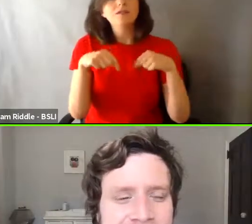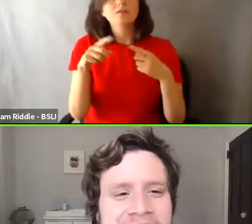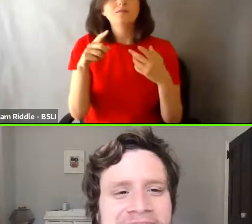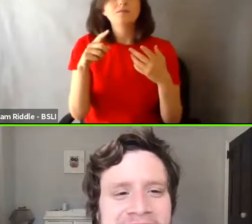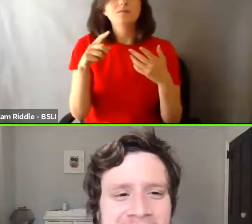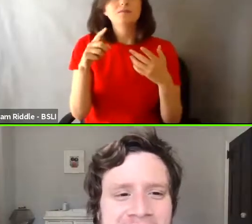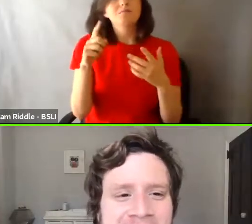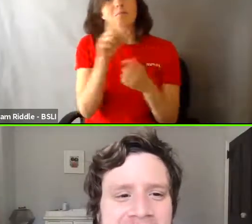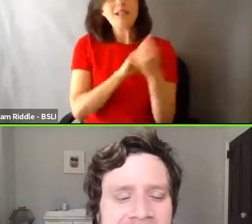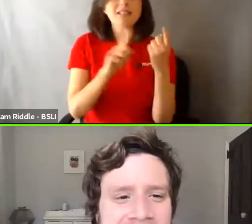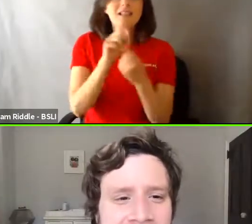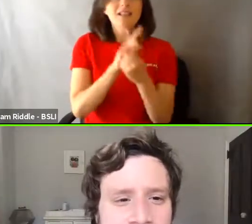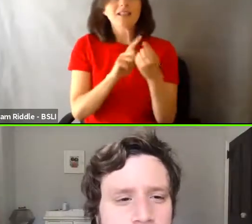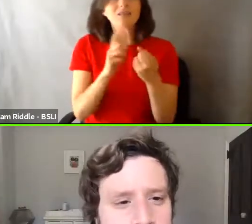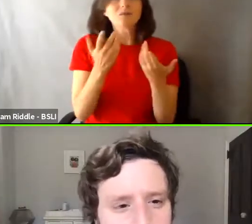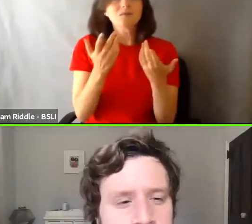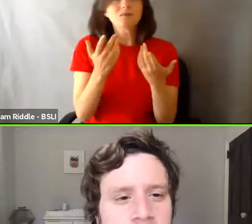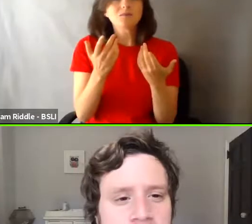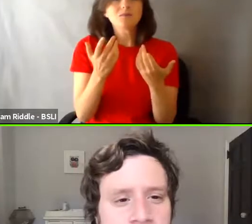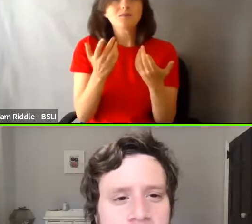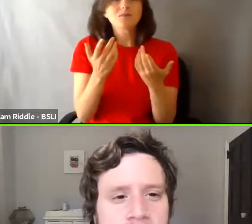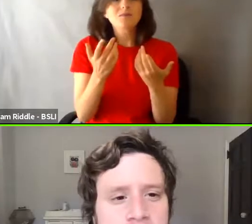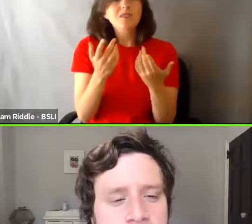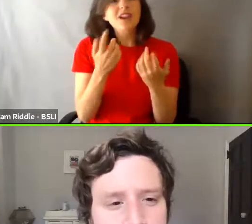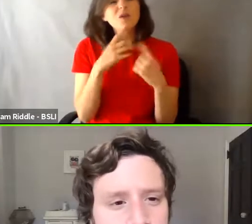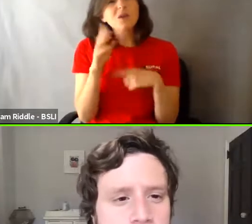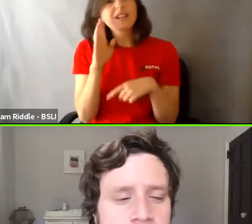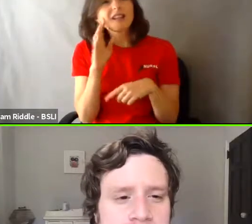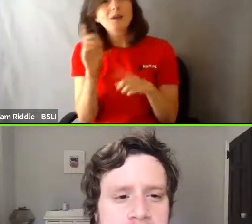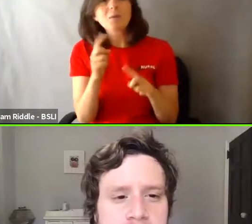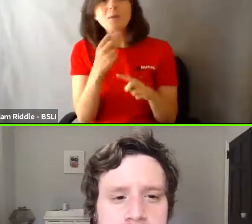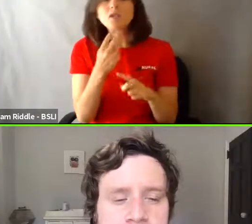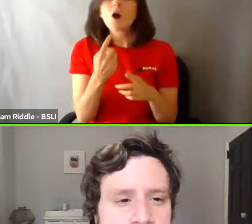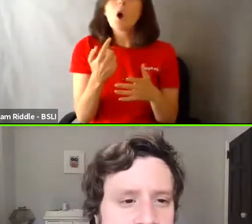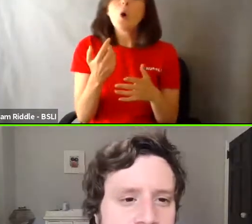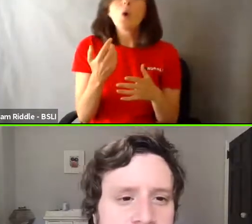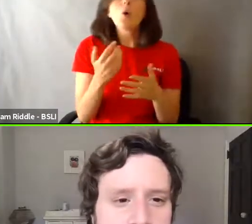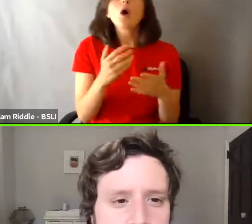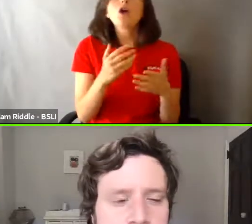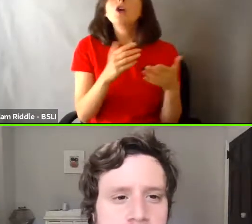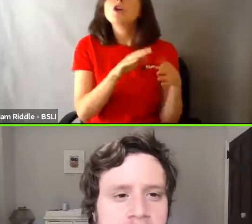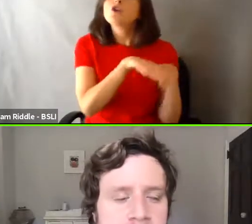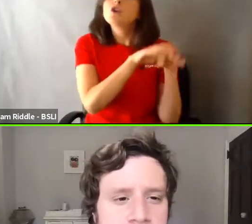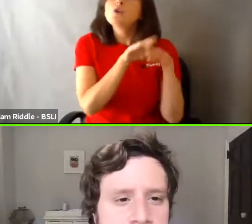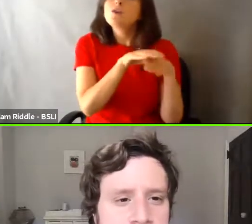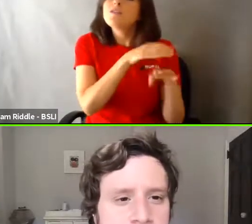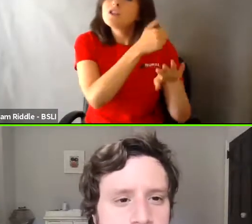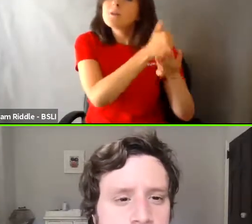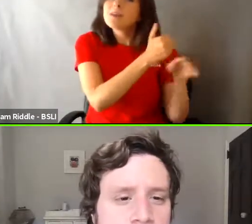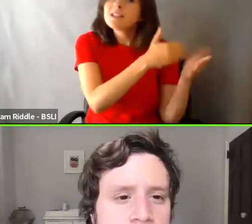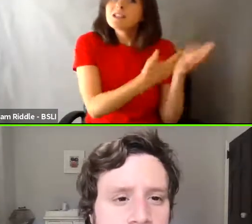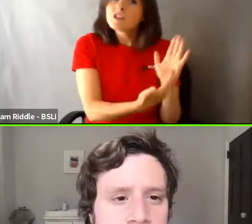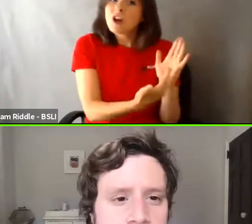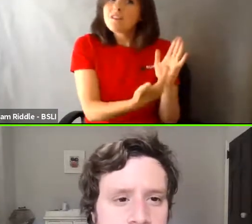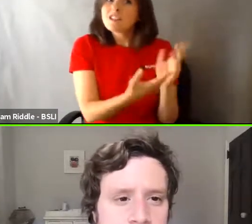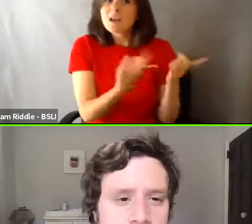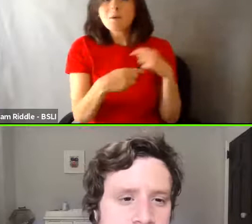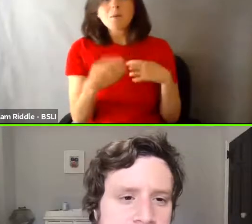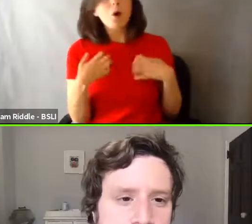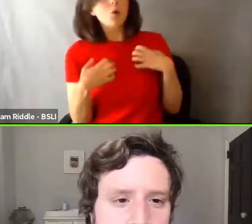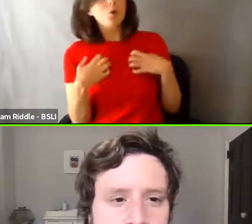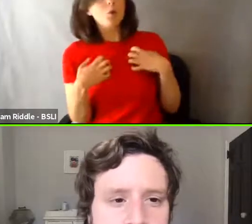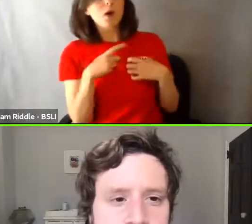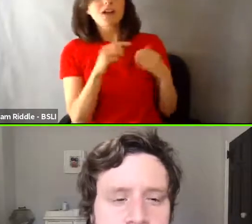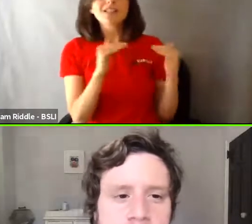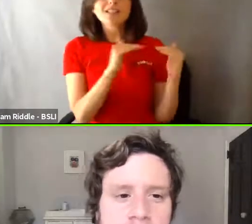this meeting, and you know, people were talking about universal basic services, and those are attractive in the same way